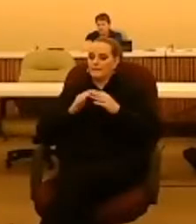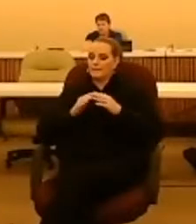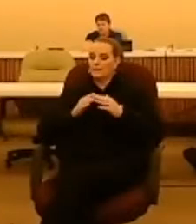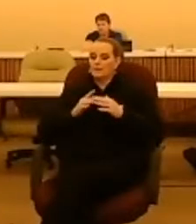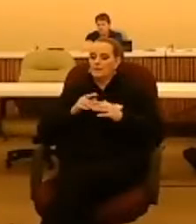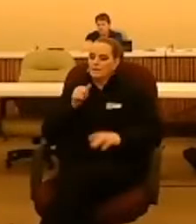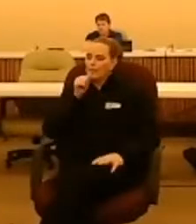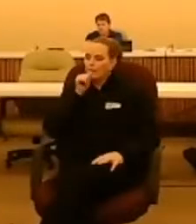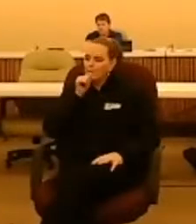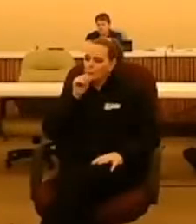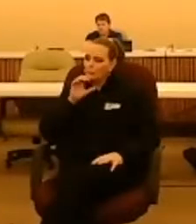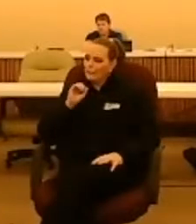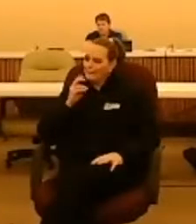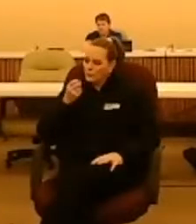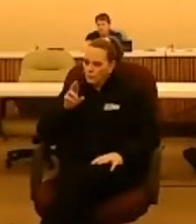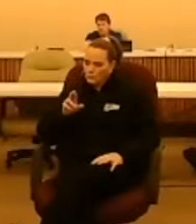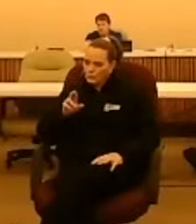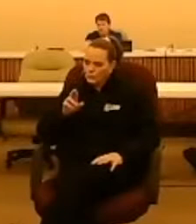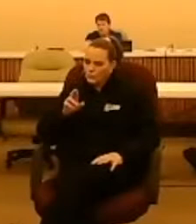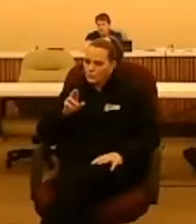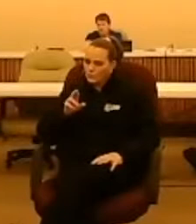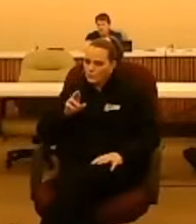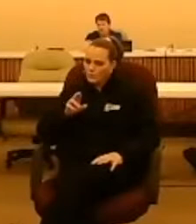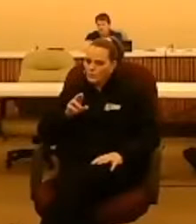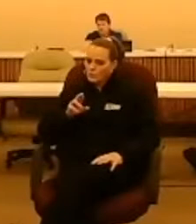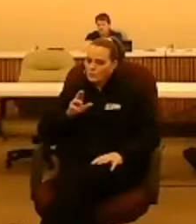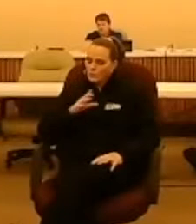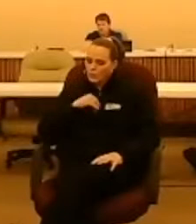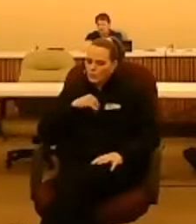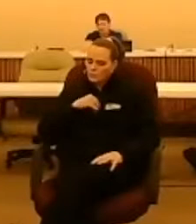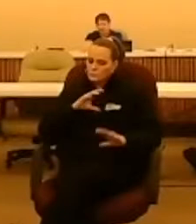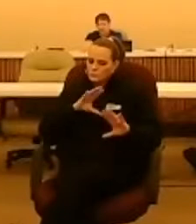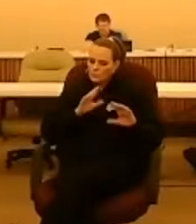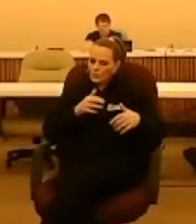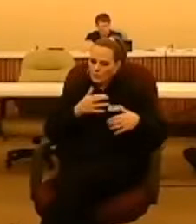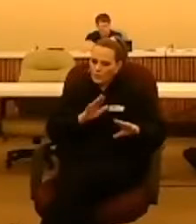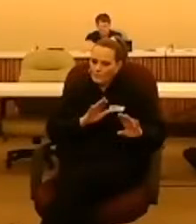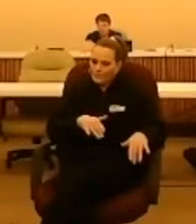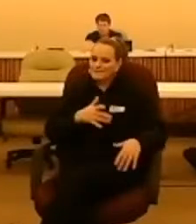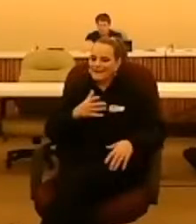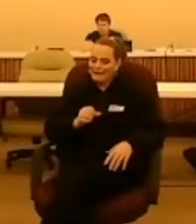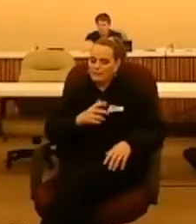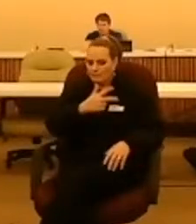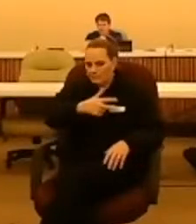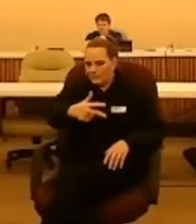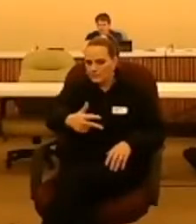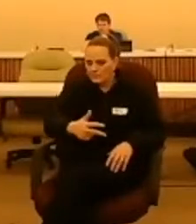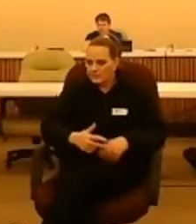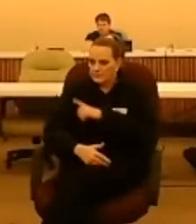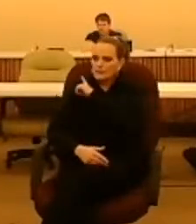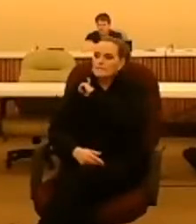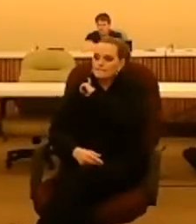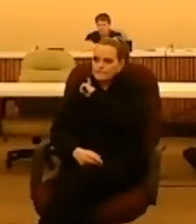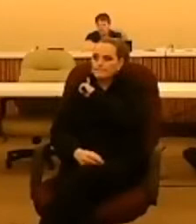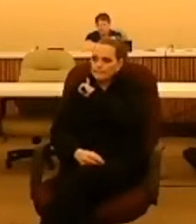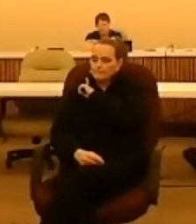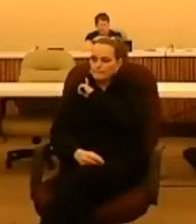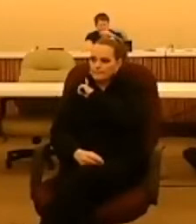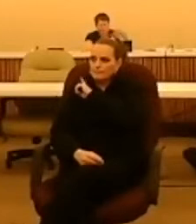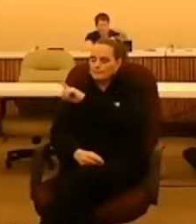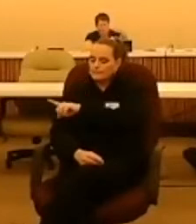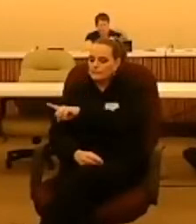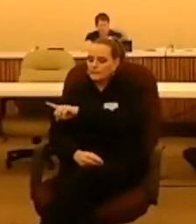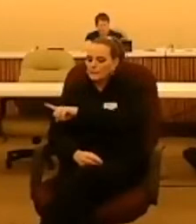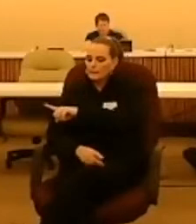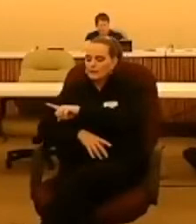owner owns the clubhouse and the parking lot, as I understand. Correct. As I understand, Emino got out